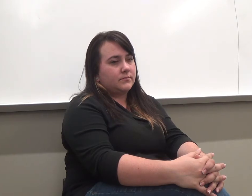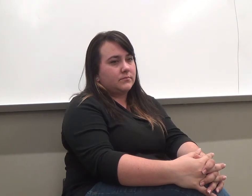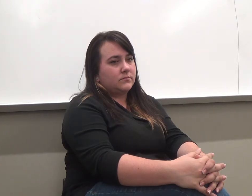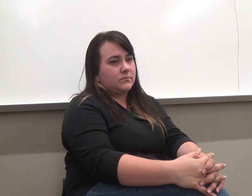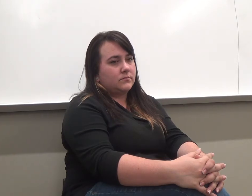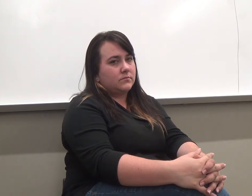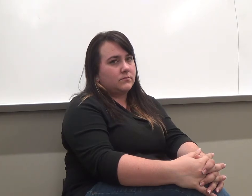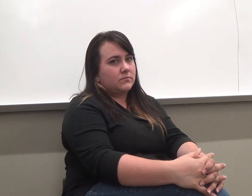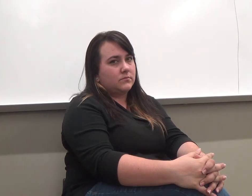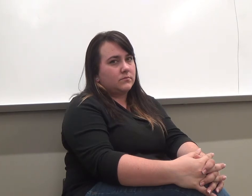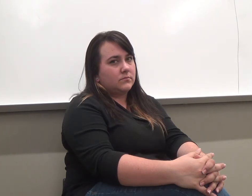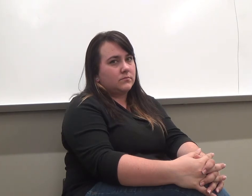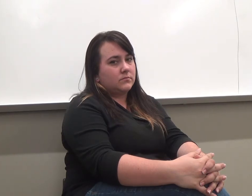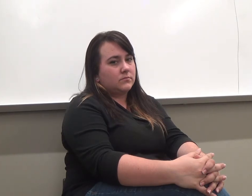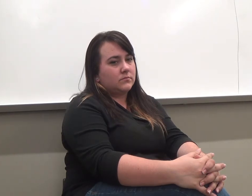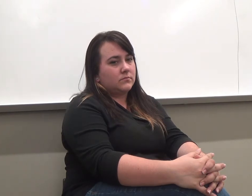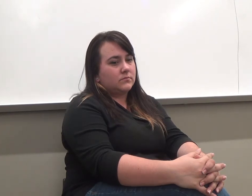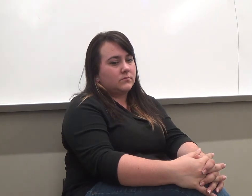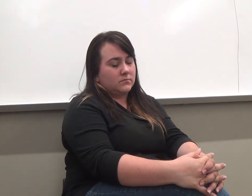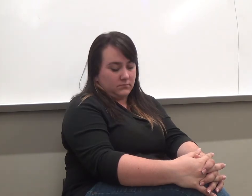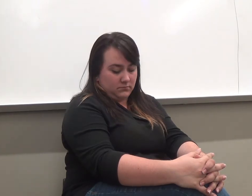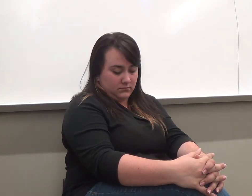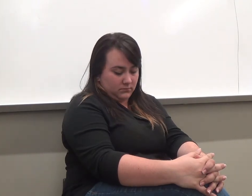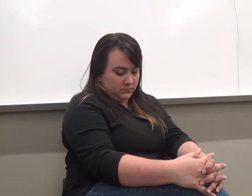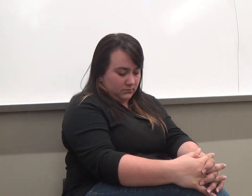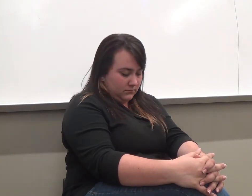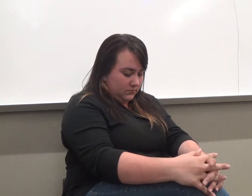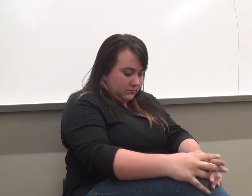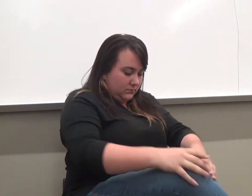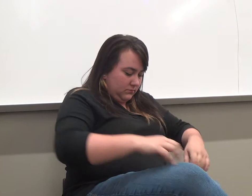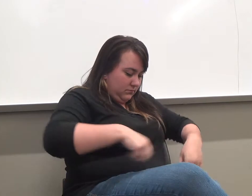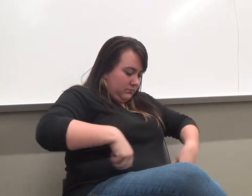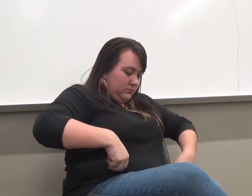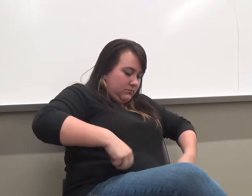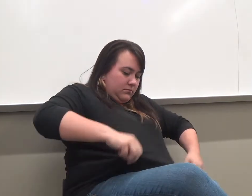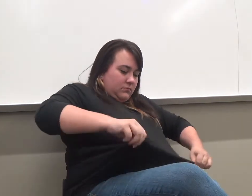no. They need this, they add this experience to this.